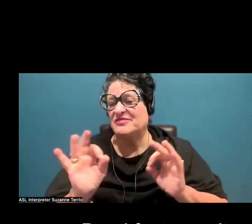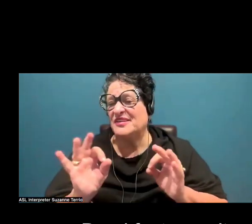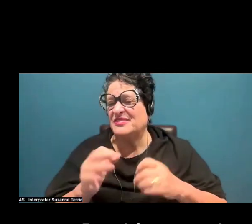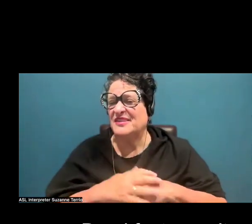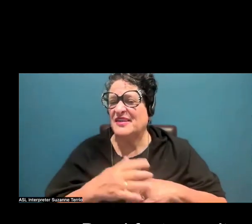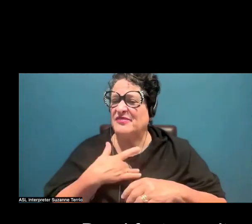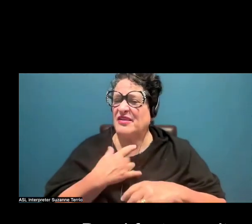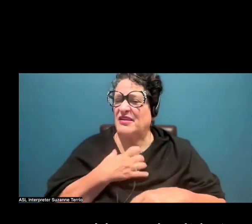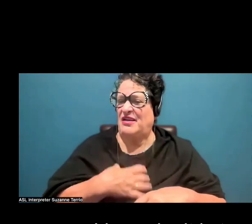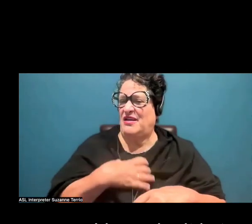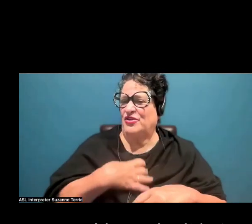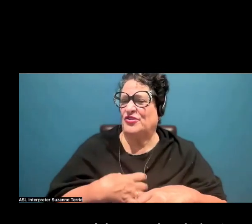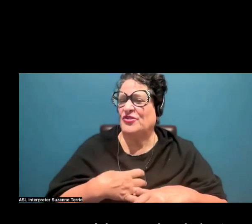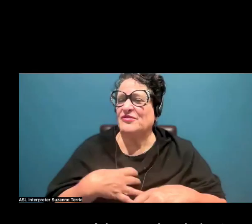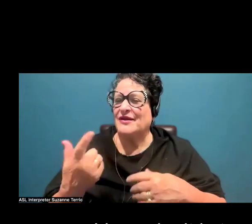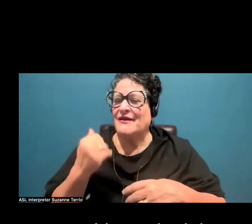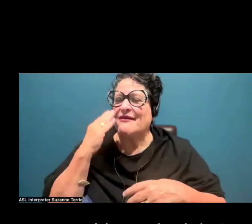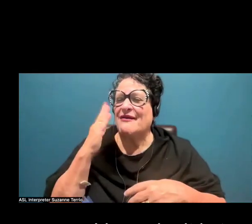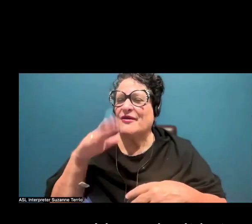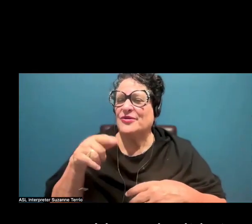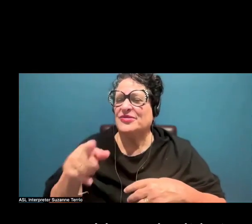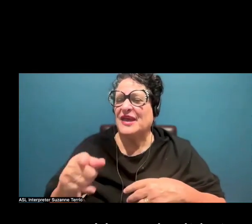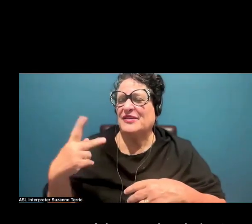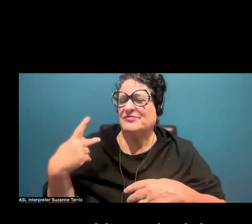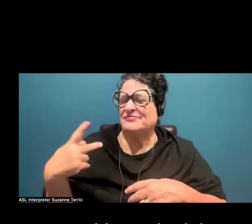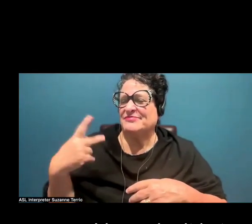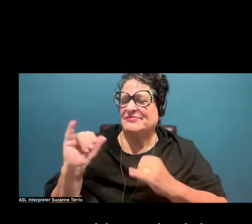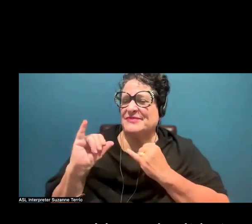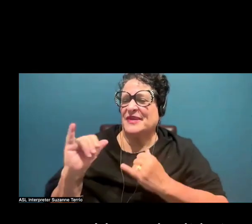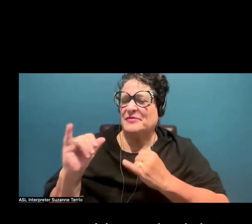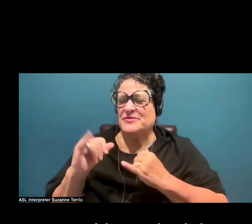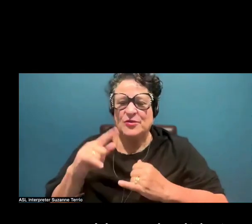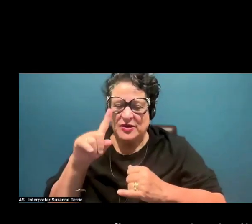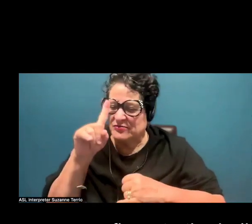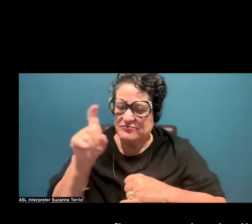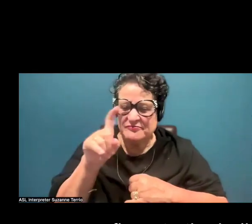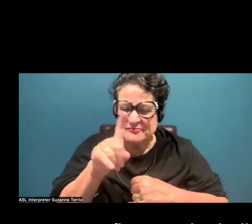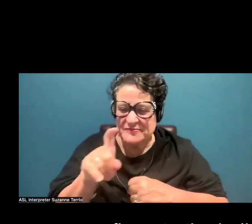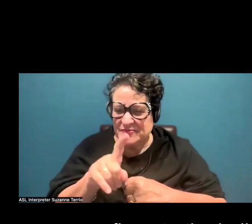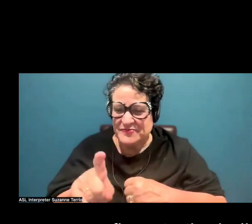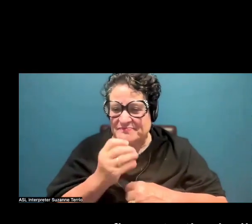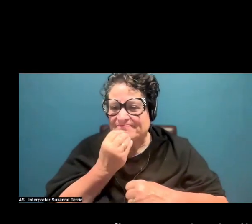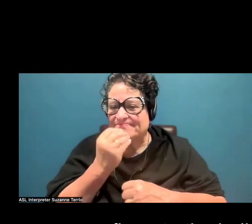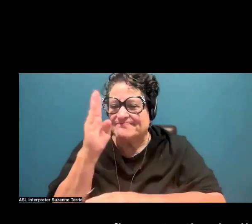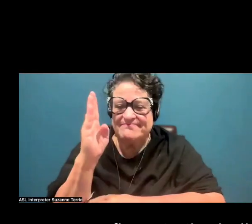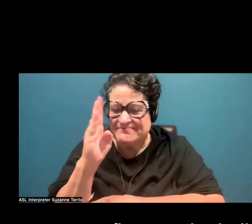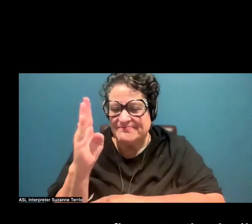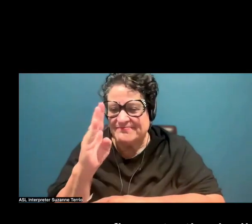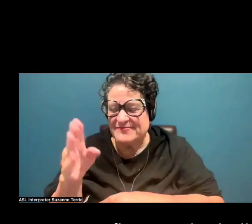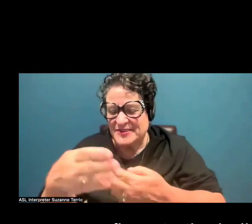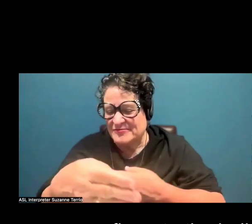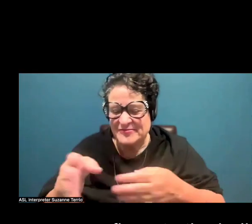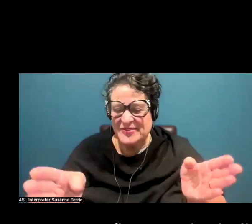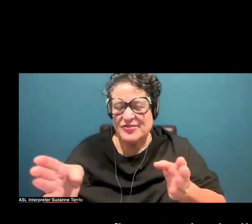of hunger in my limbs. I know Bayat is too, so we're quick as we head downstairs for lunch, to the main floor, to the hall, with its big,